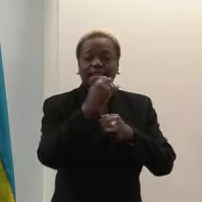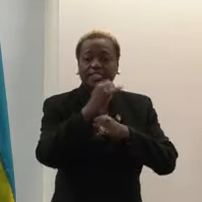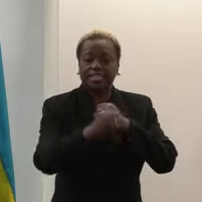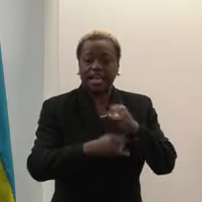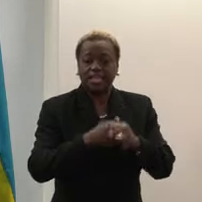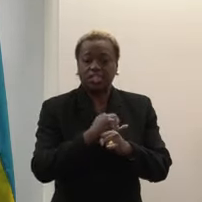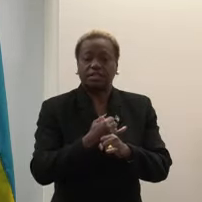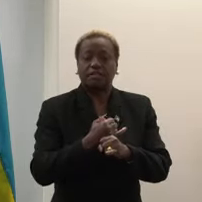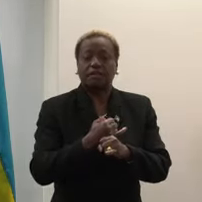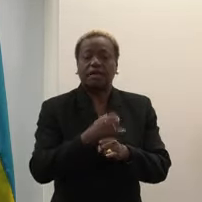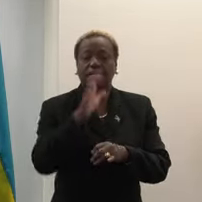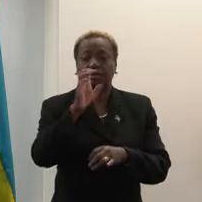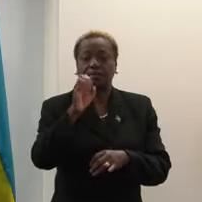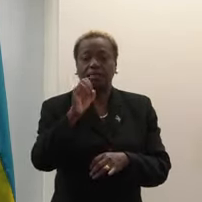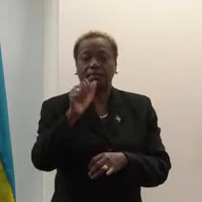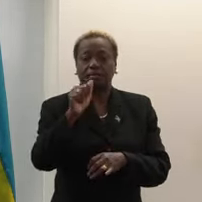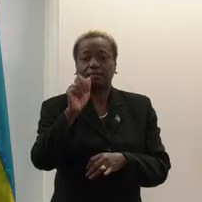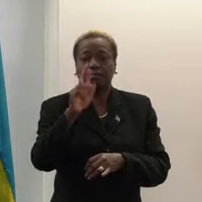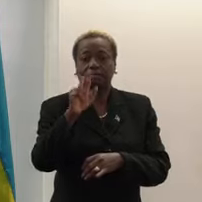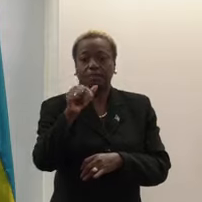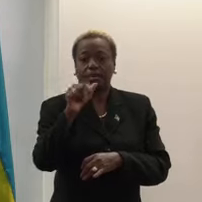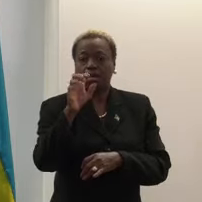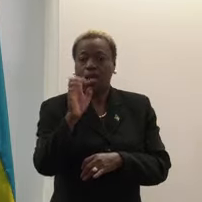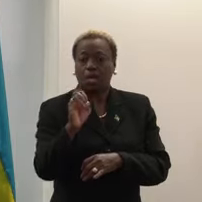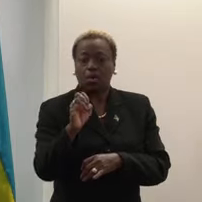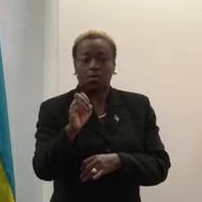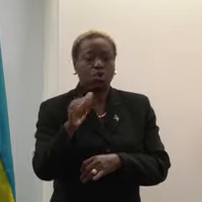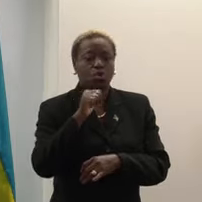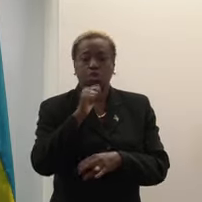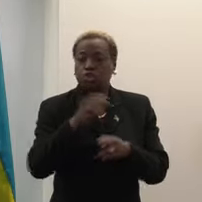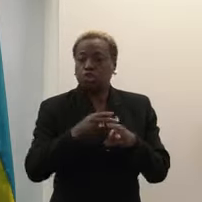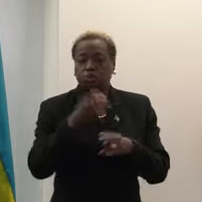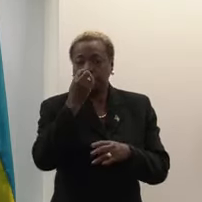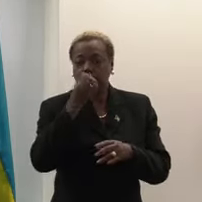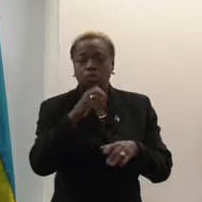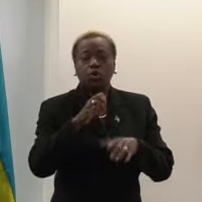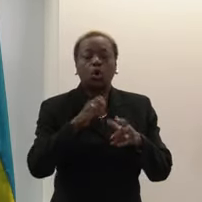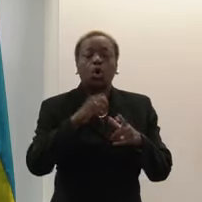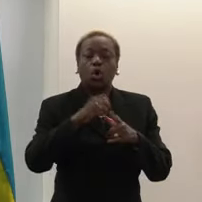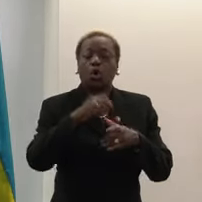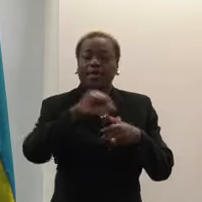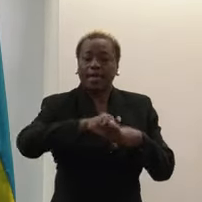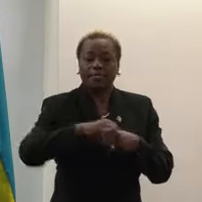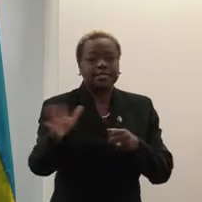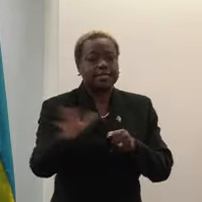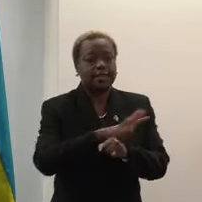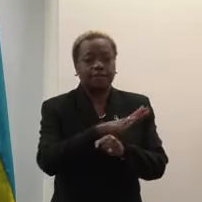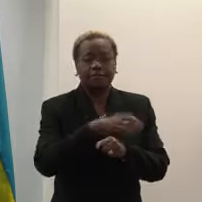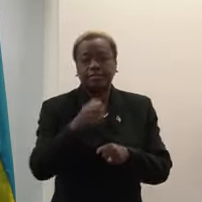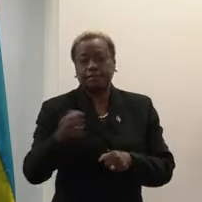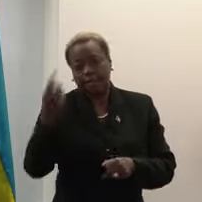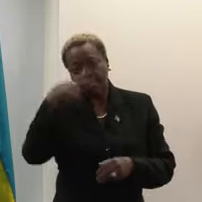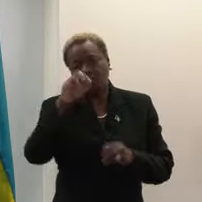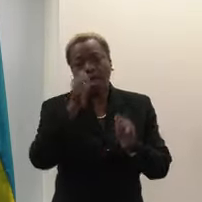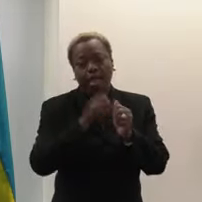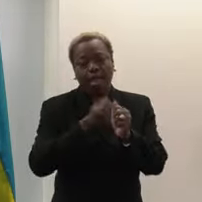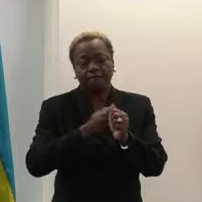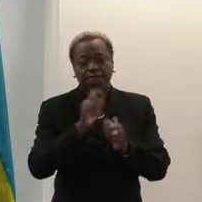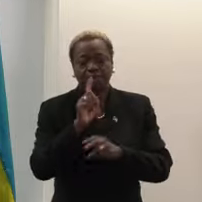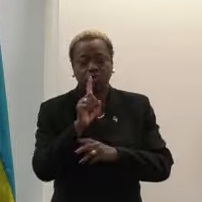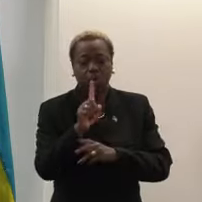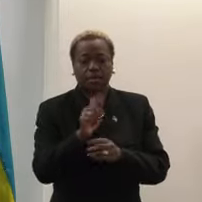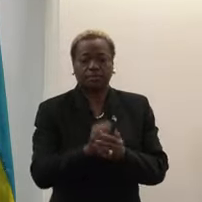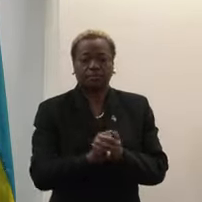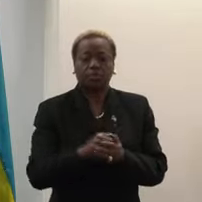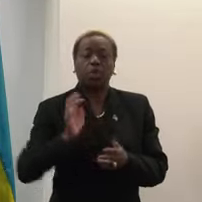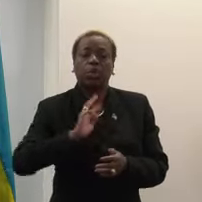and there is no shortage of food or fuel. There is enough supply for everyone.